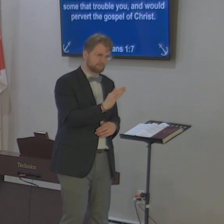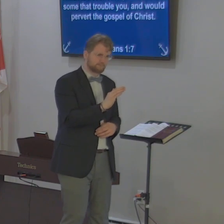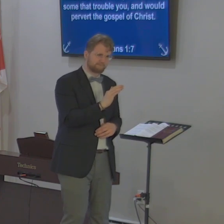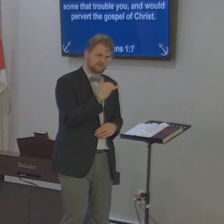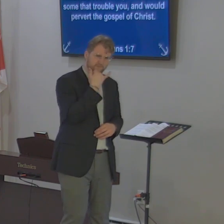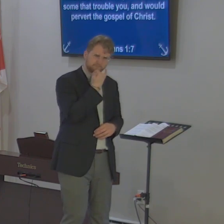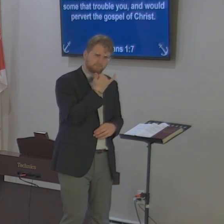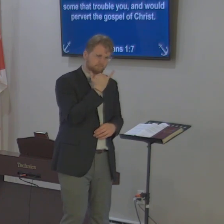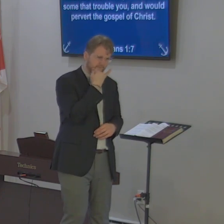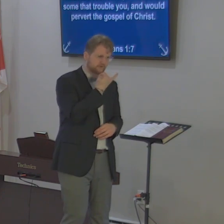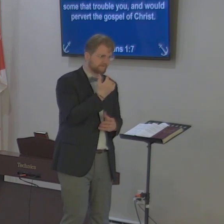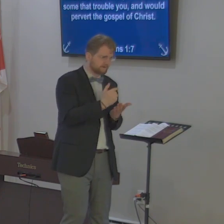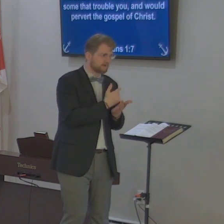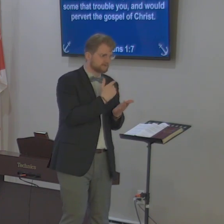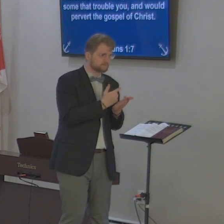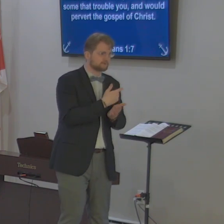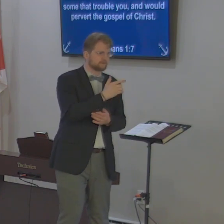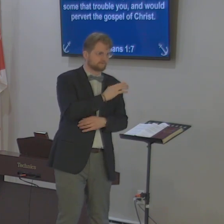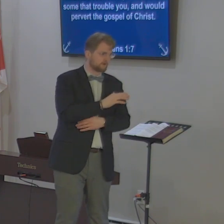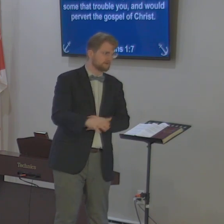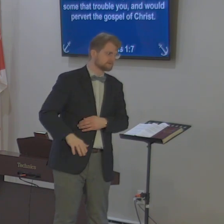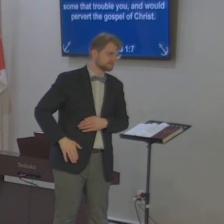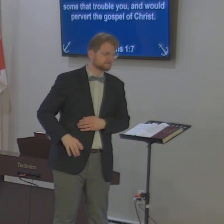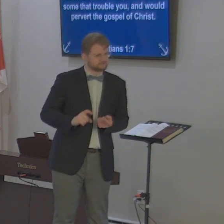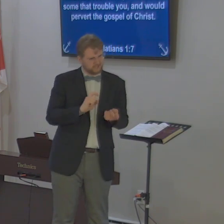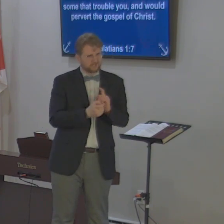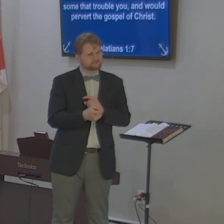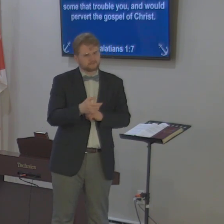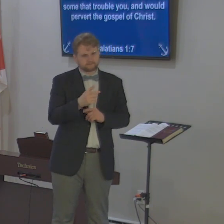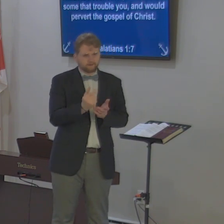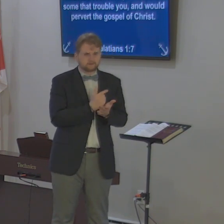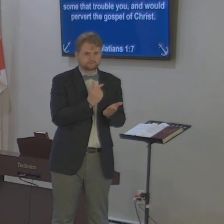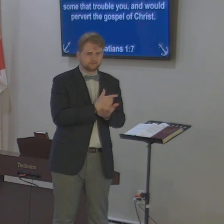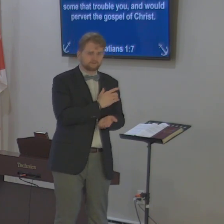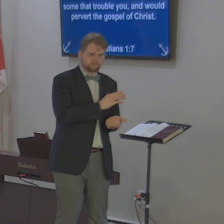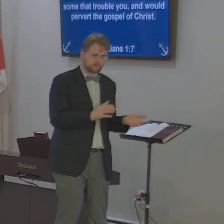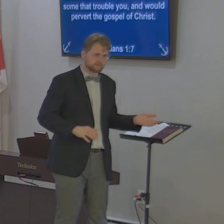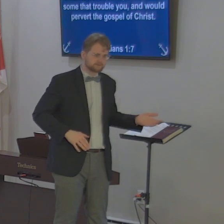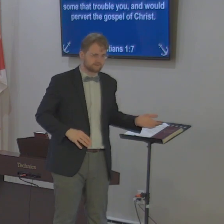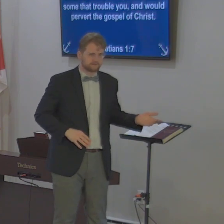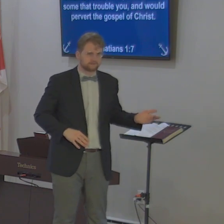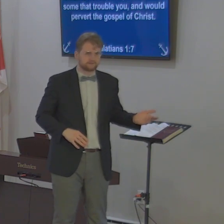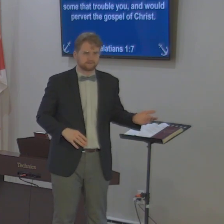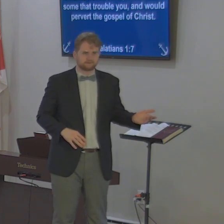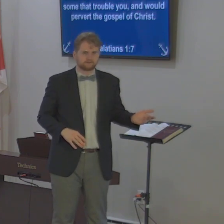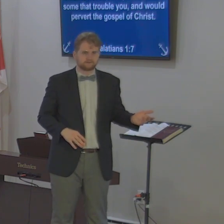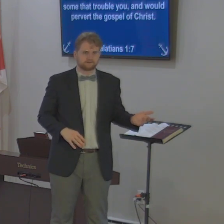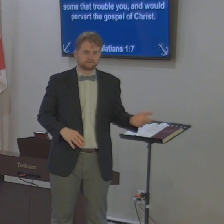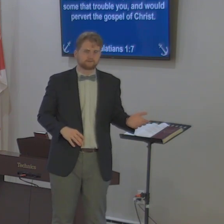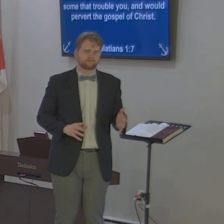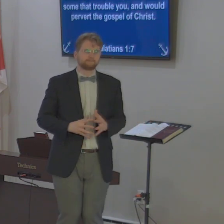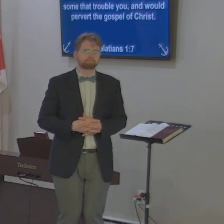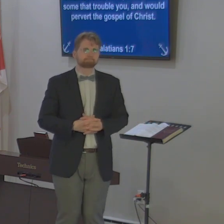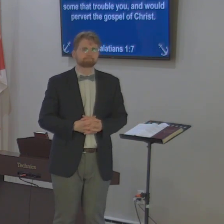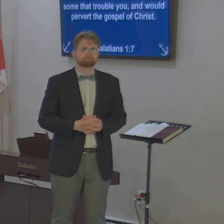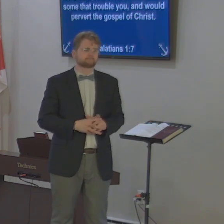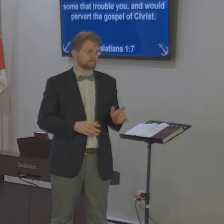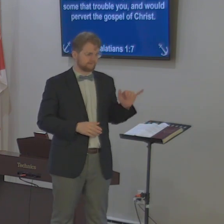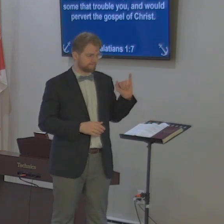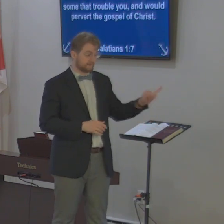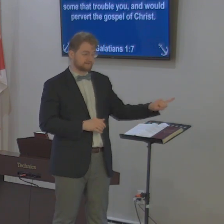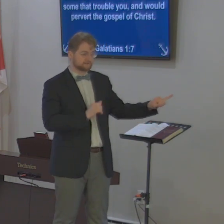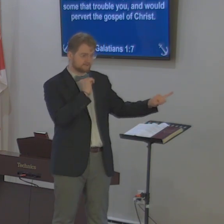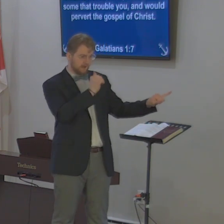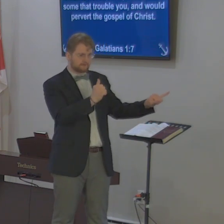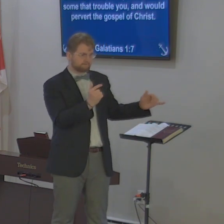Christ. He'd even go on in verse 8 and say, if an angel or somebody else preach a different gospel, it's not the gospel.